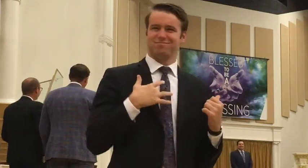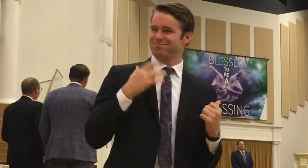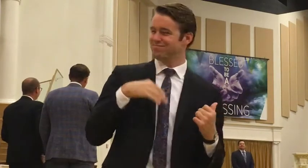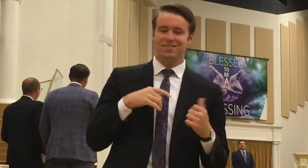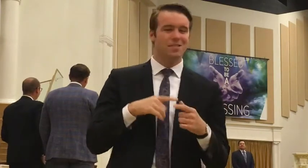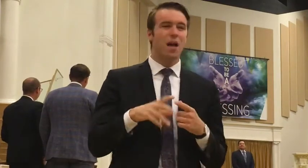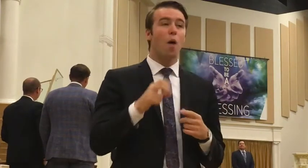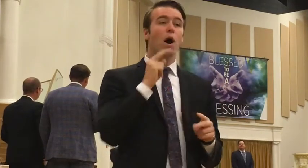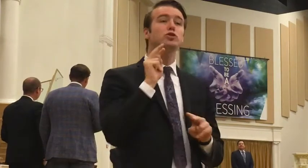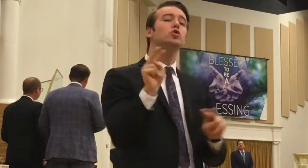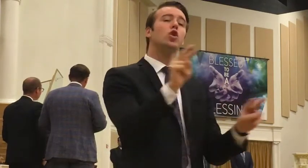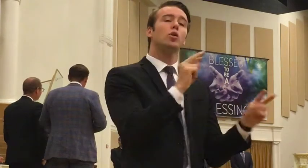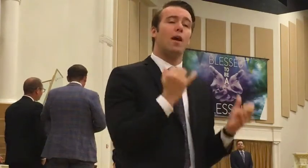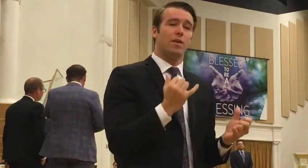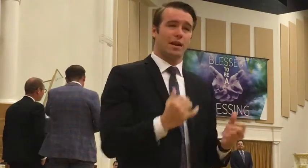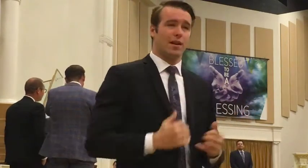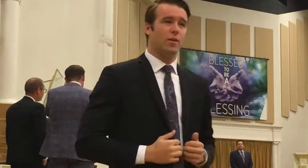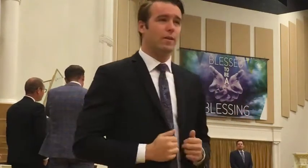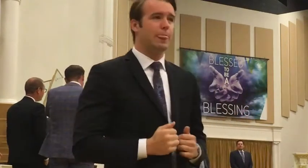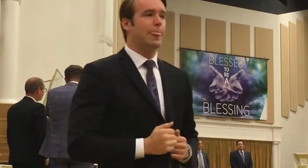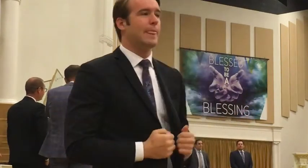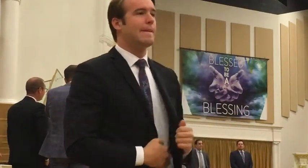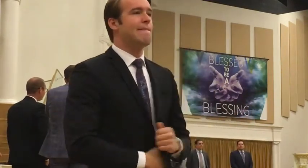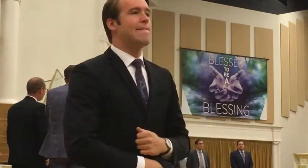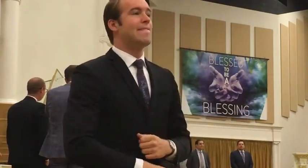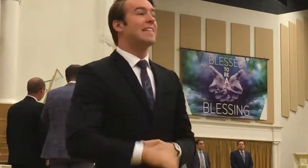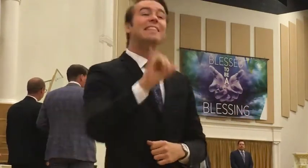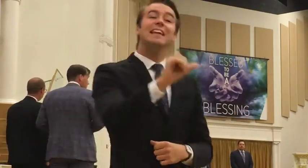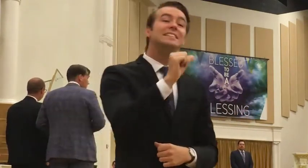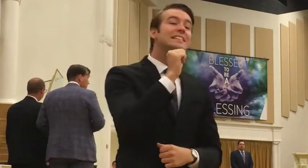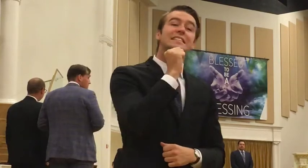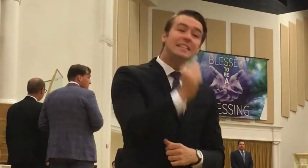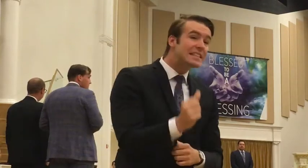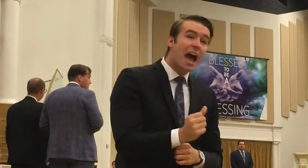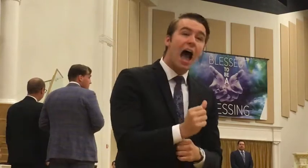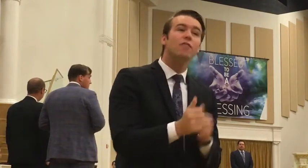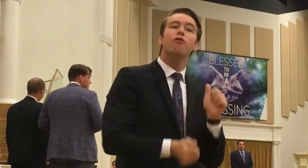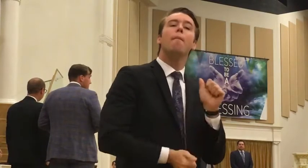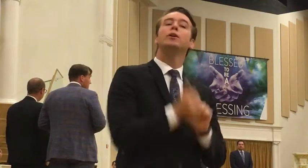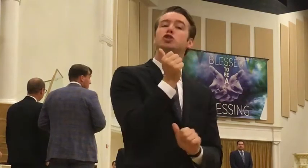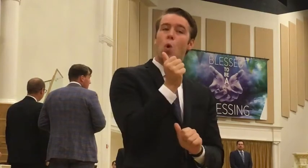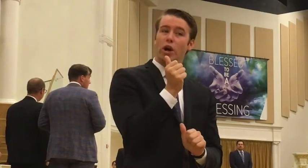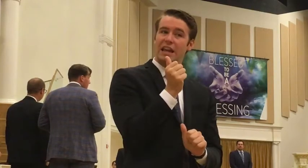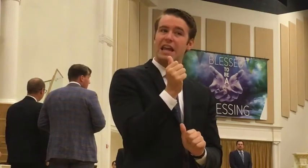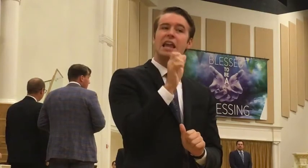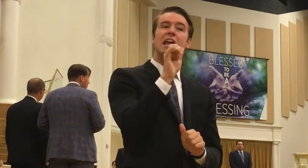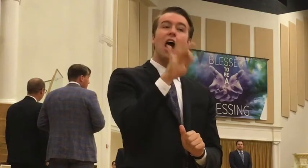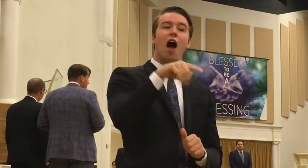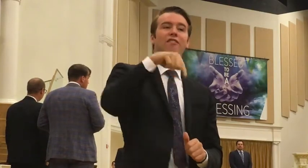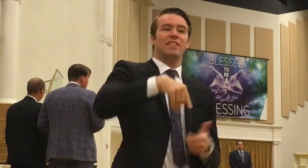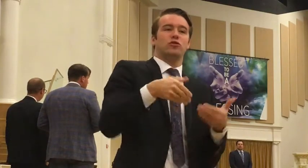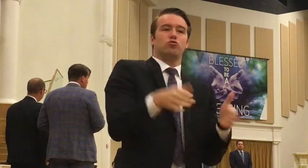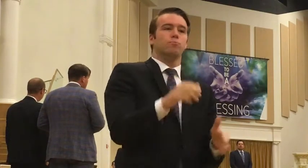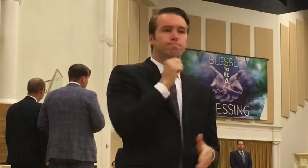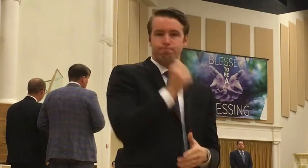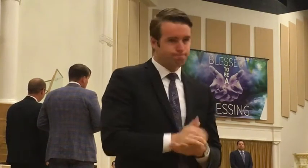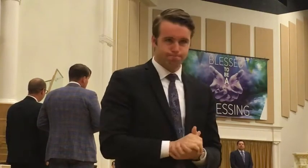But I want you to look around right now. This is not the majority of this room.